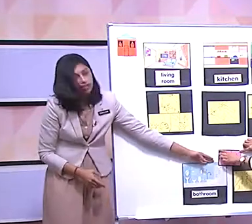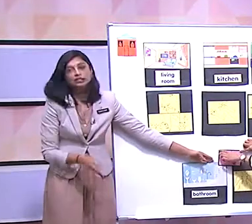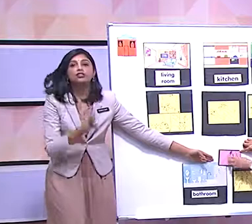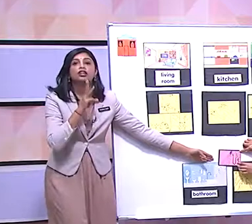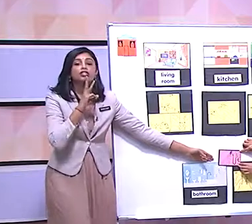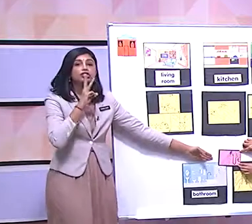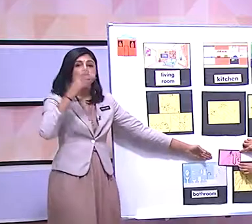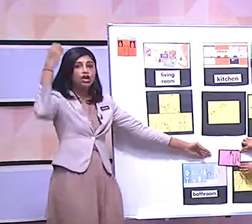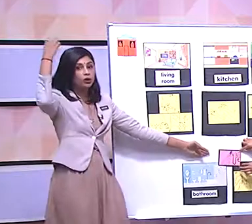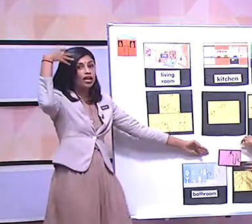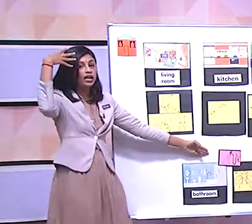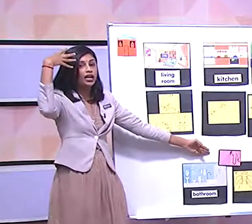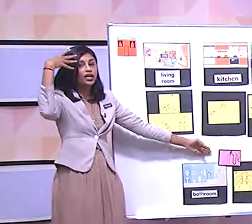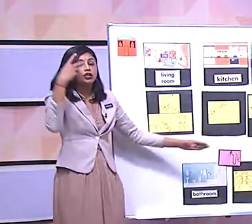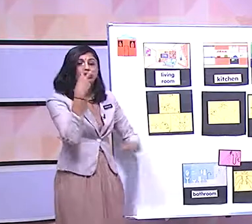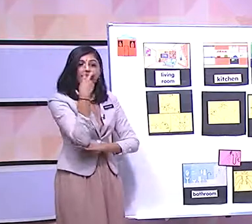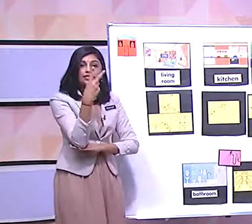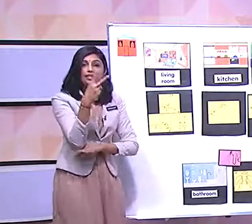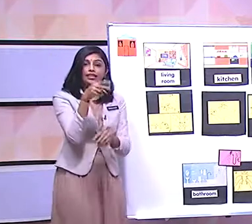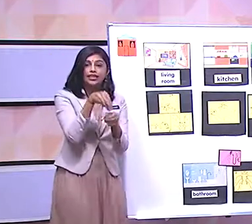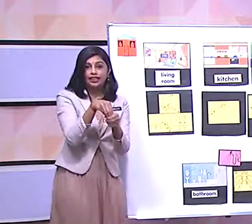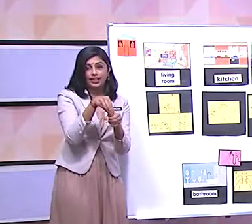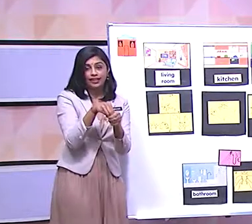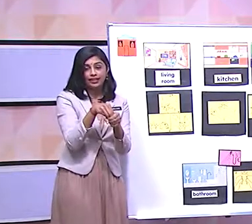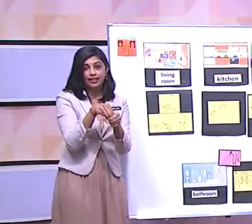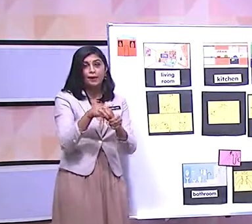this shower, you can see in the